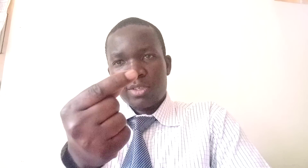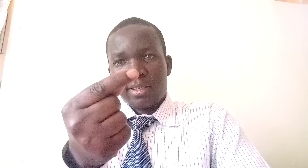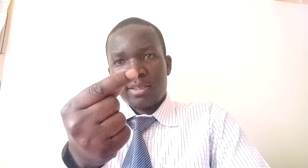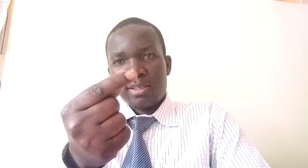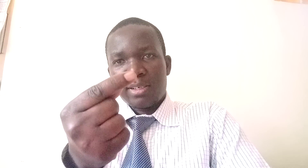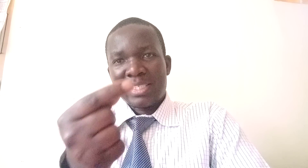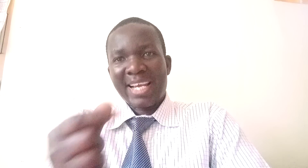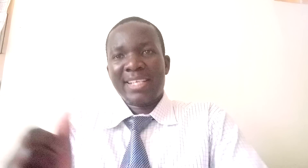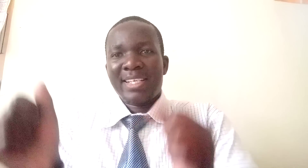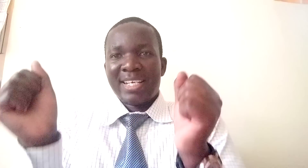5000. 10,